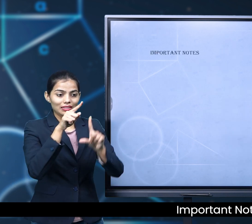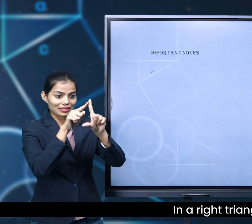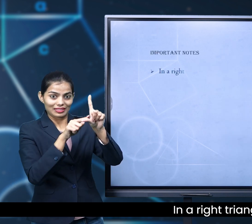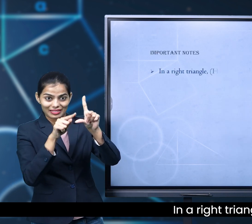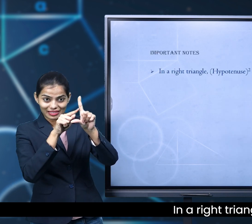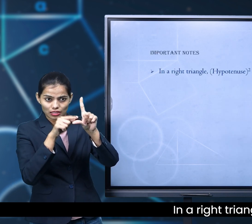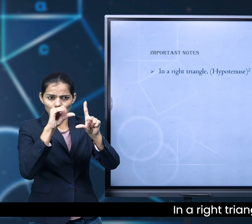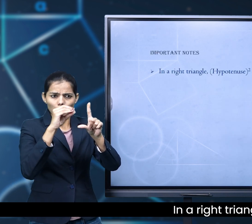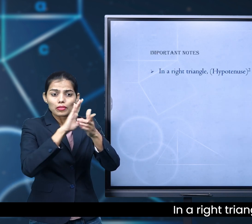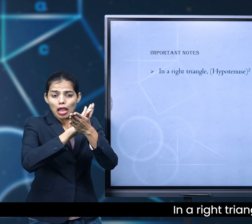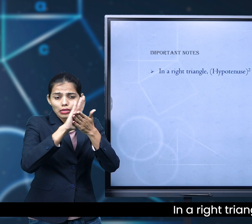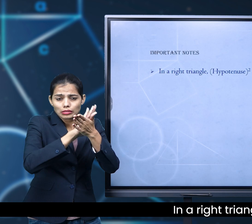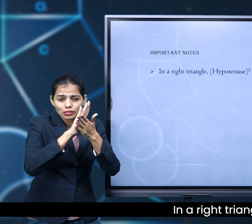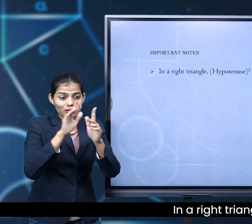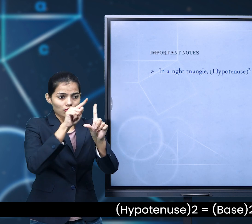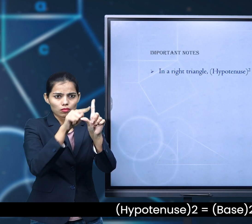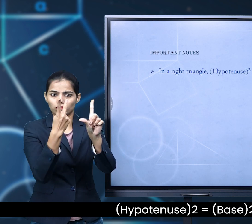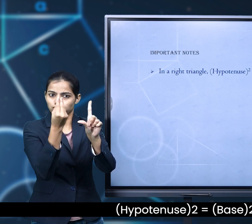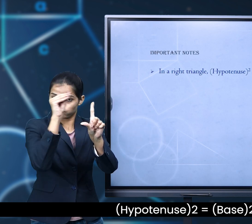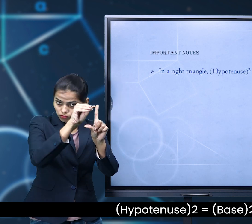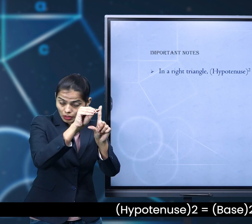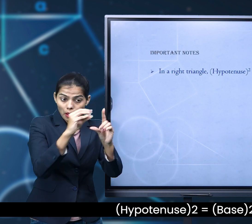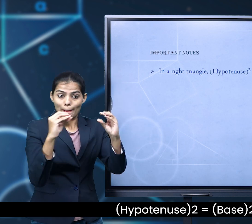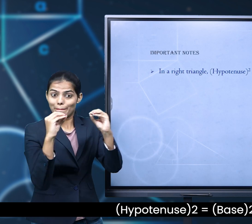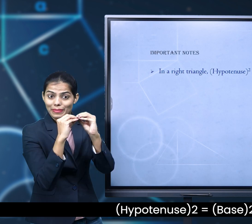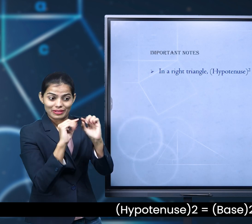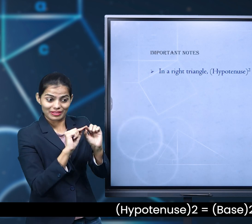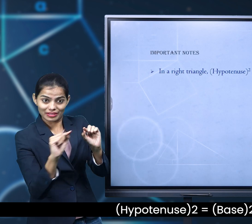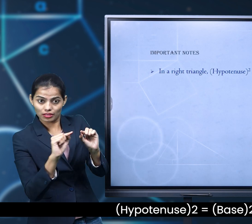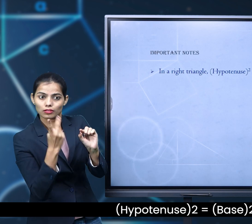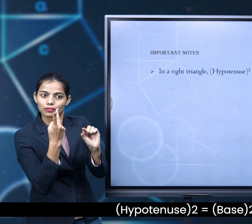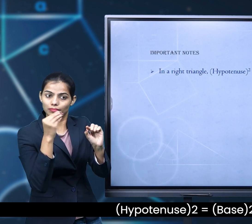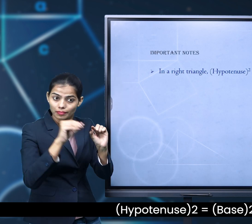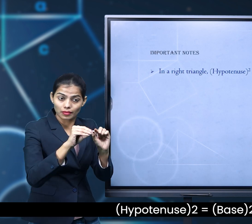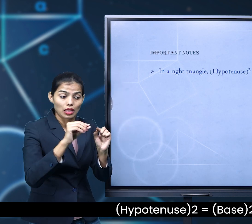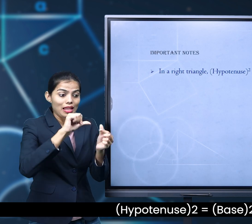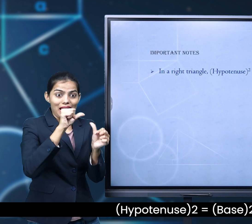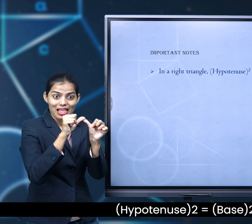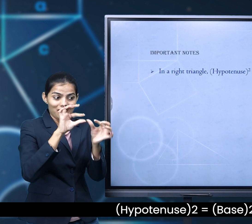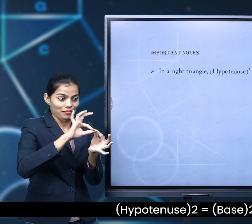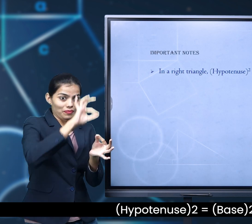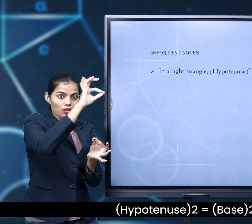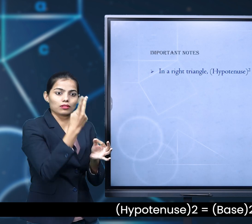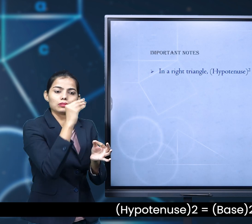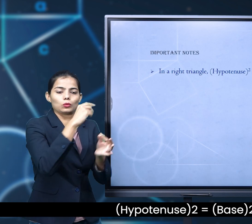In a right triangle, hypotenuse square is equal to base square plus altitude square.